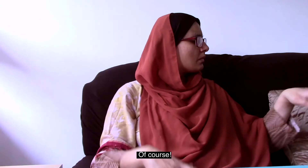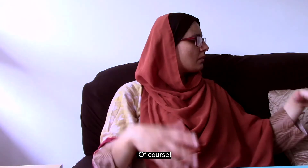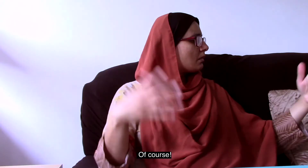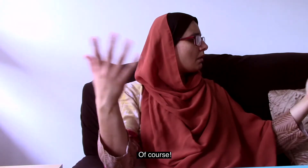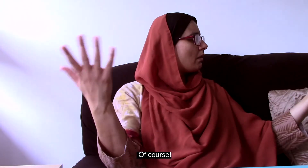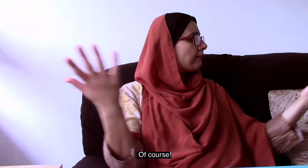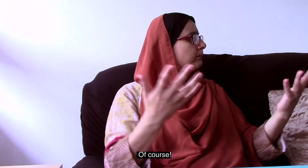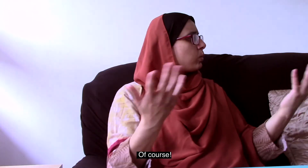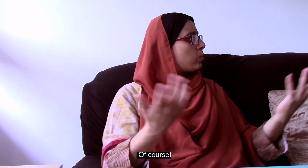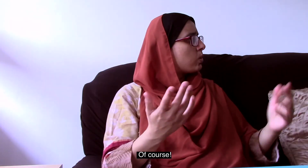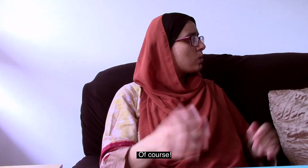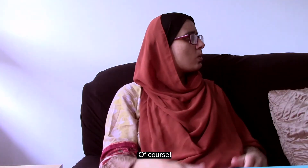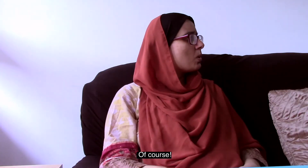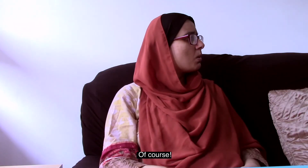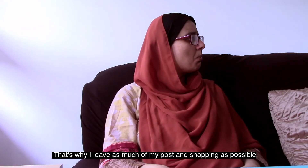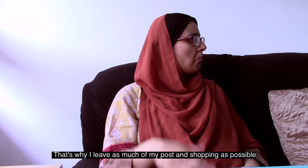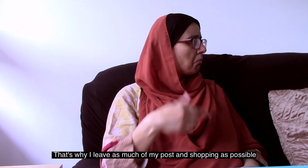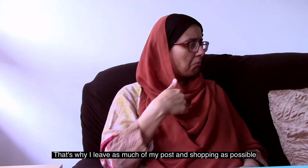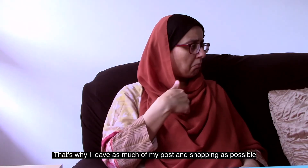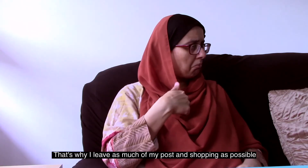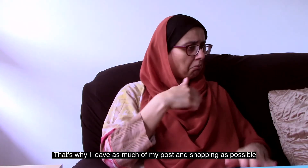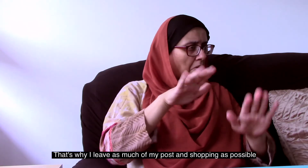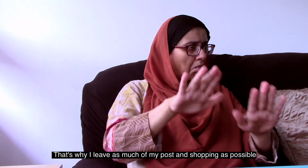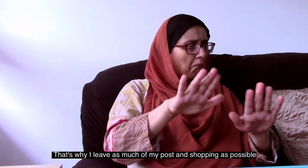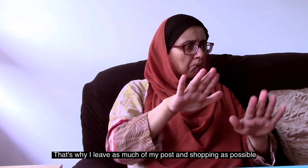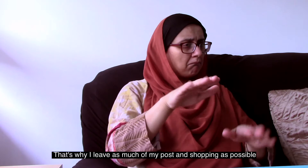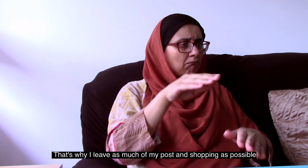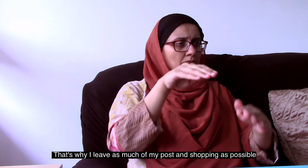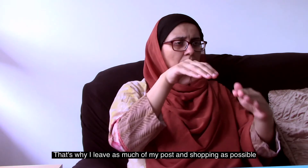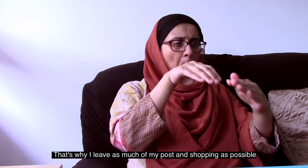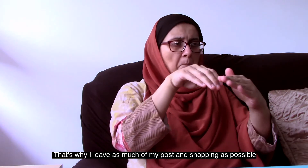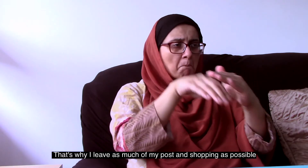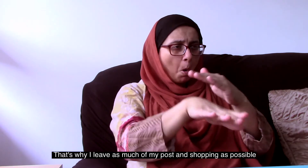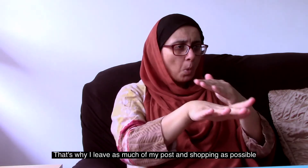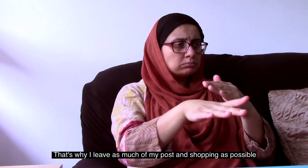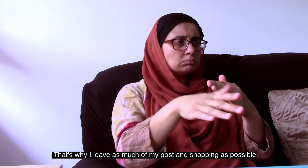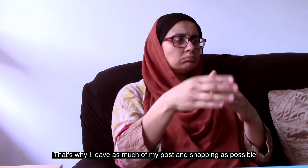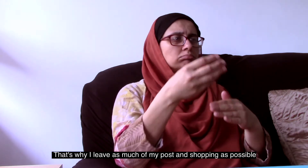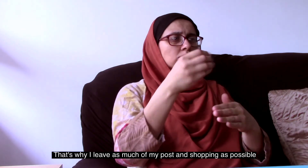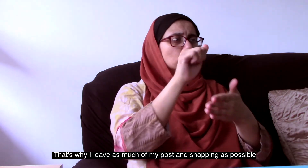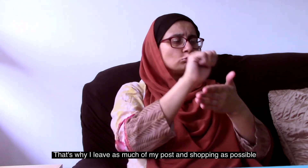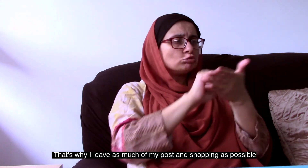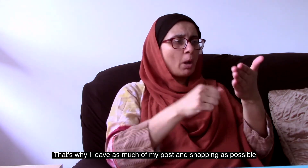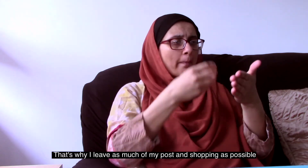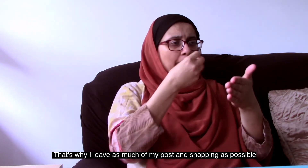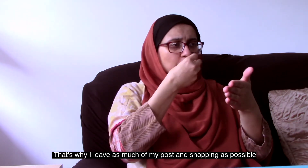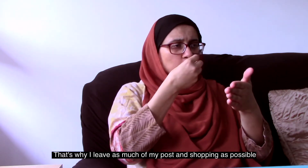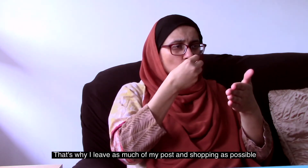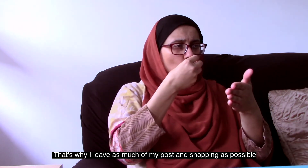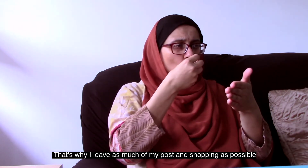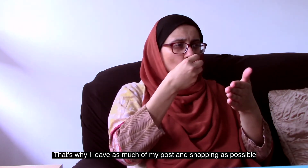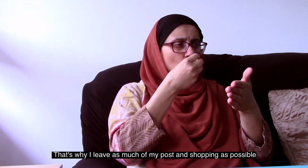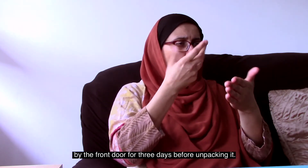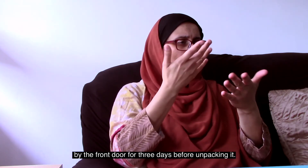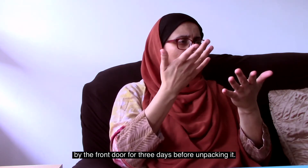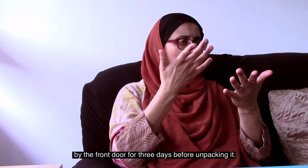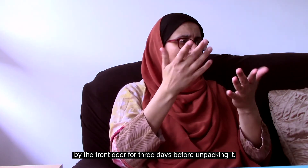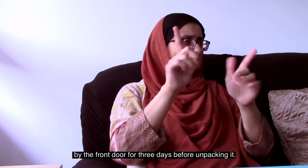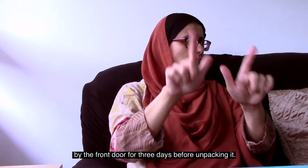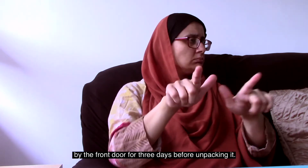Of course, that's why I leave as much of my post and shopping as possible by the front